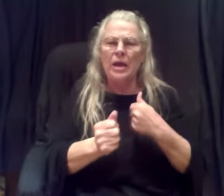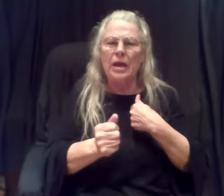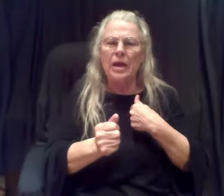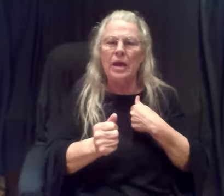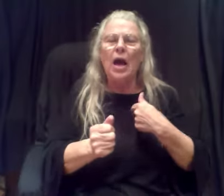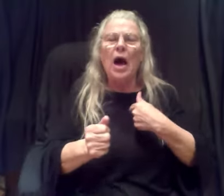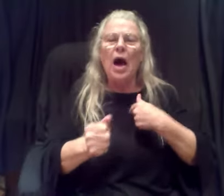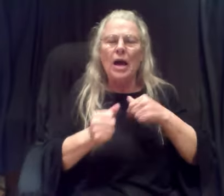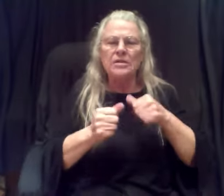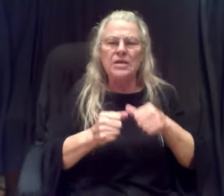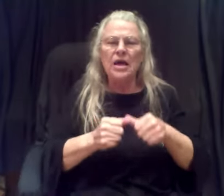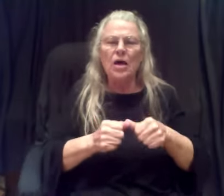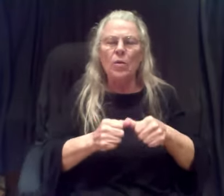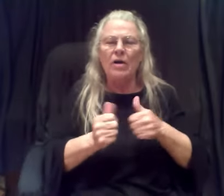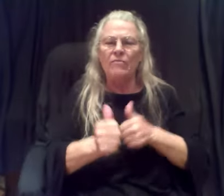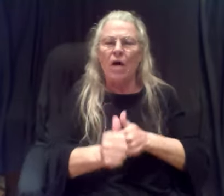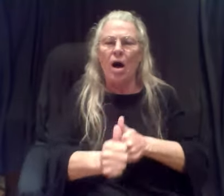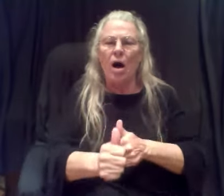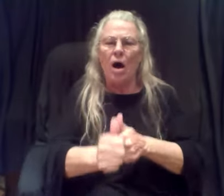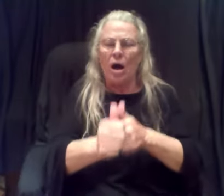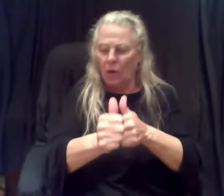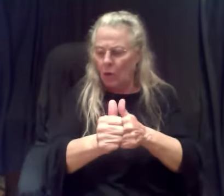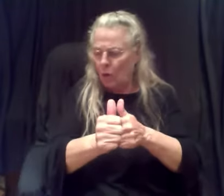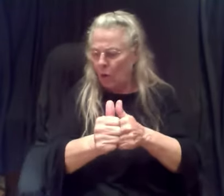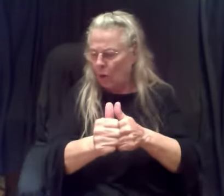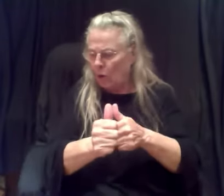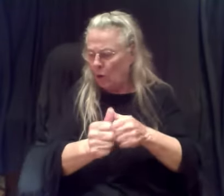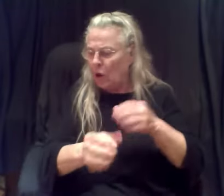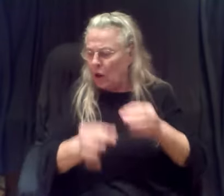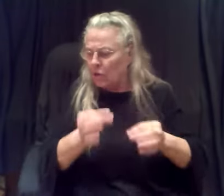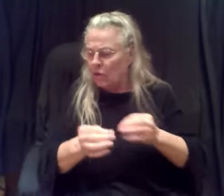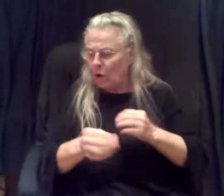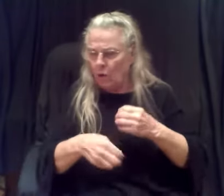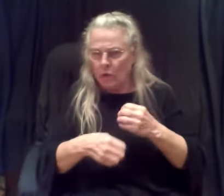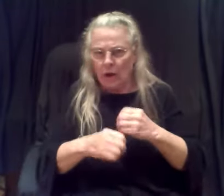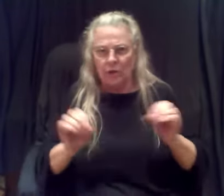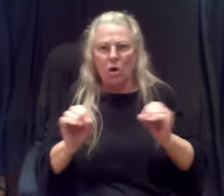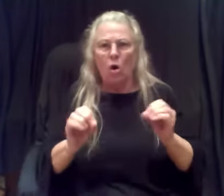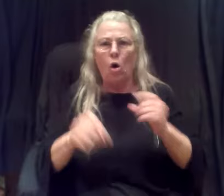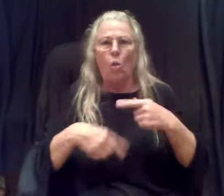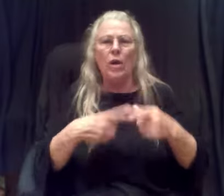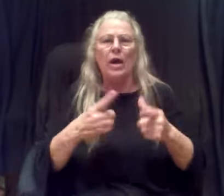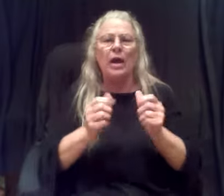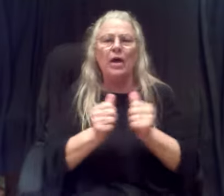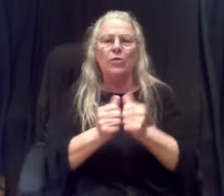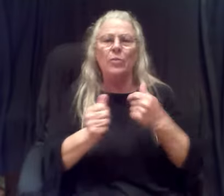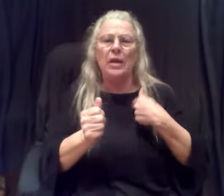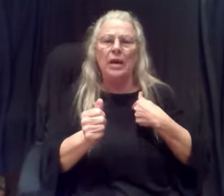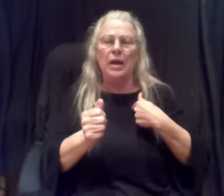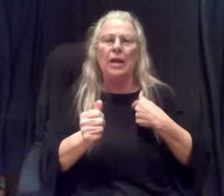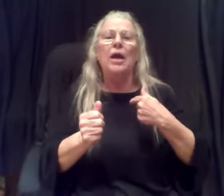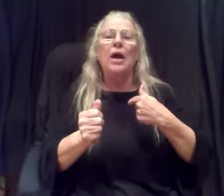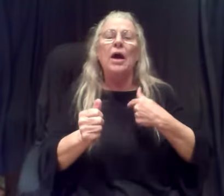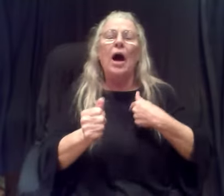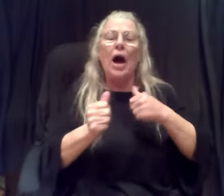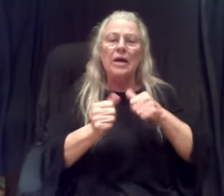me, I still will follow. Though none go with me, I